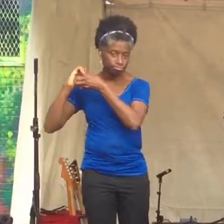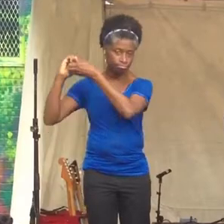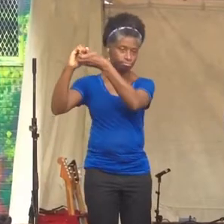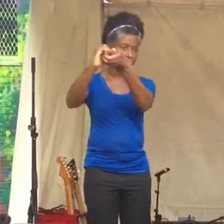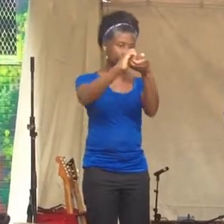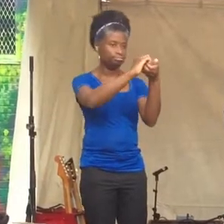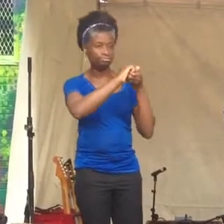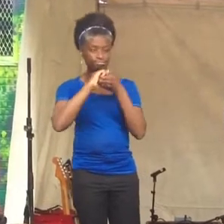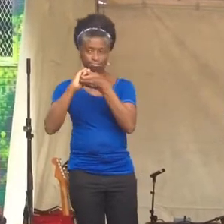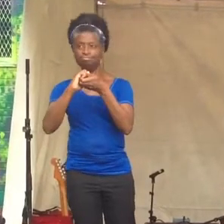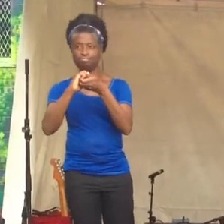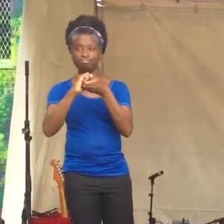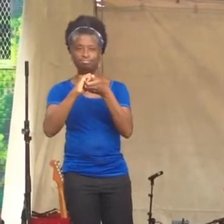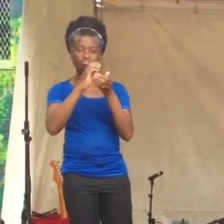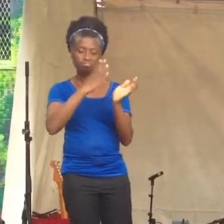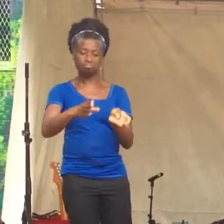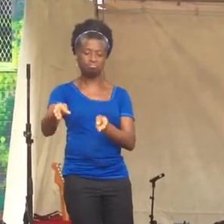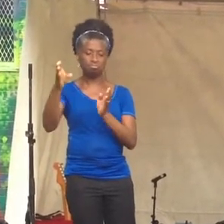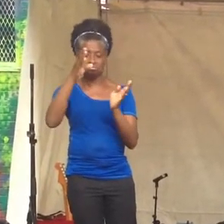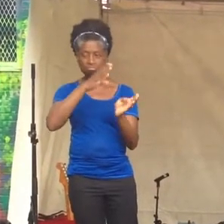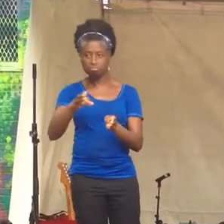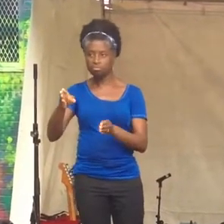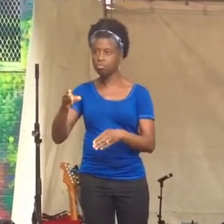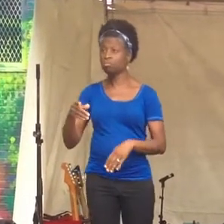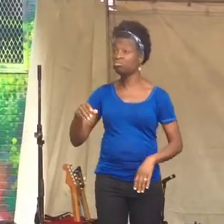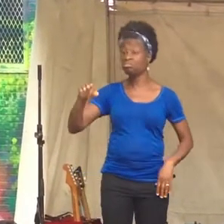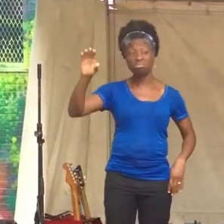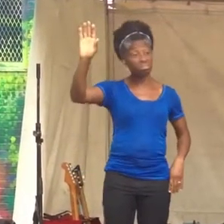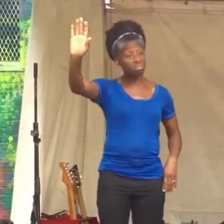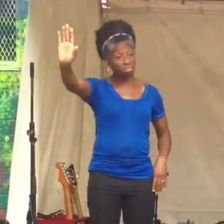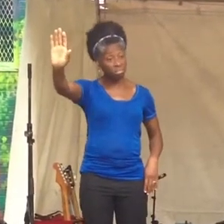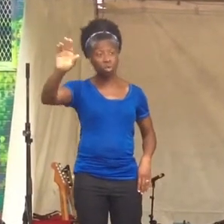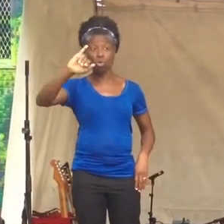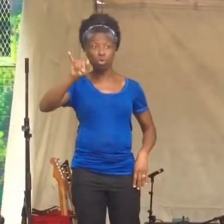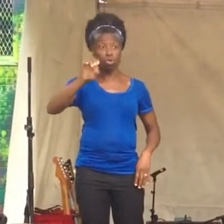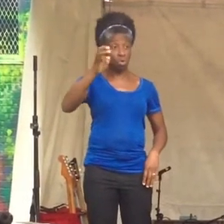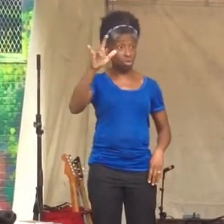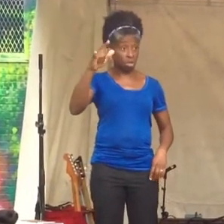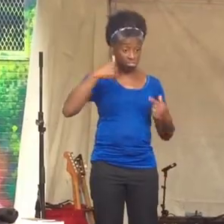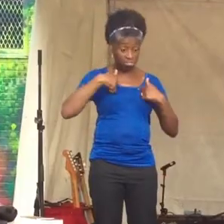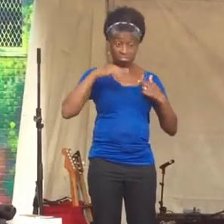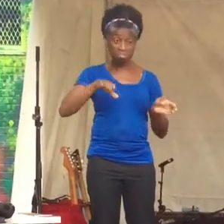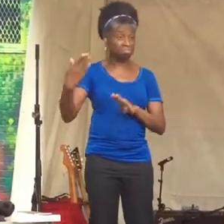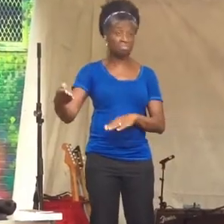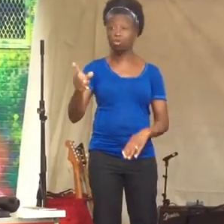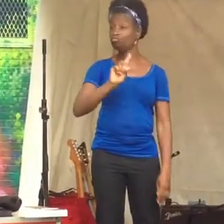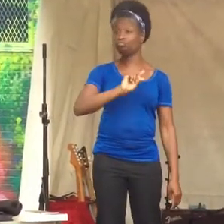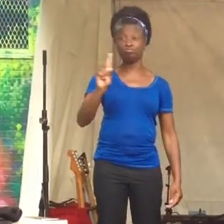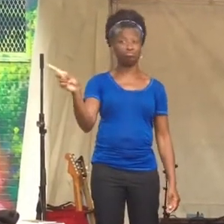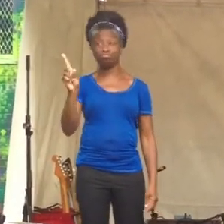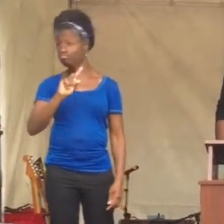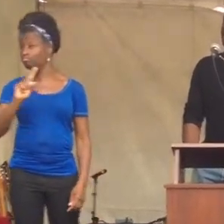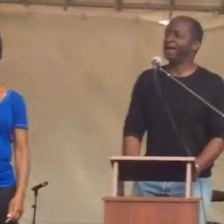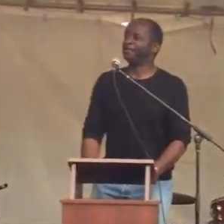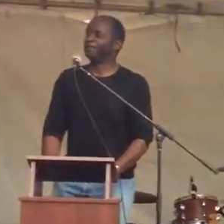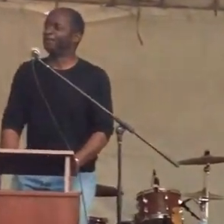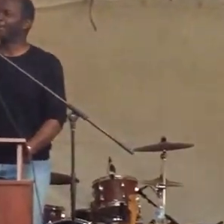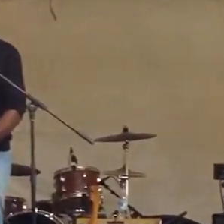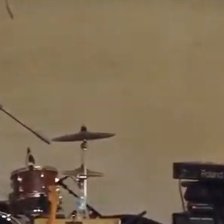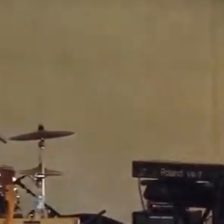organize. Joe Hill ain't dead, he says to me. Joe Hill ain't